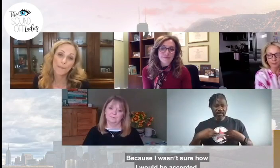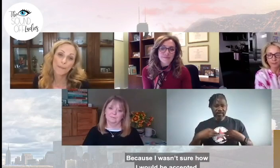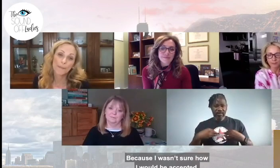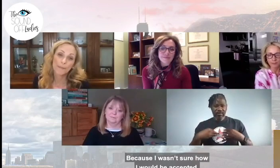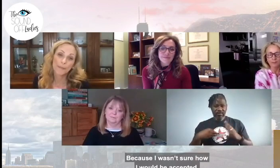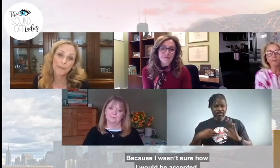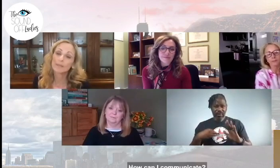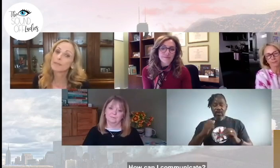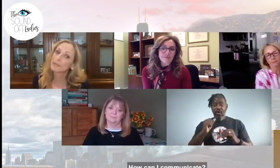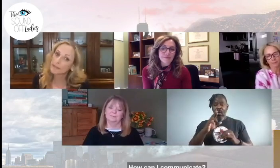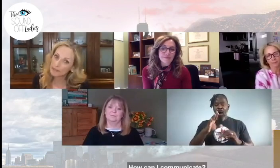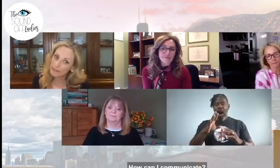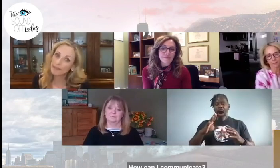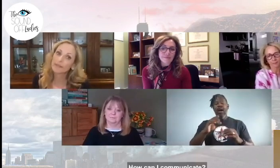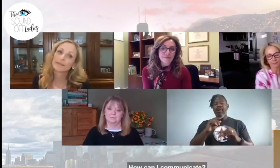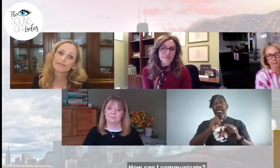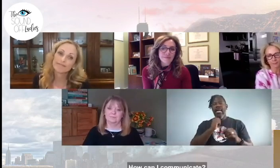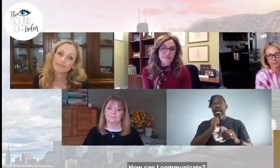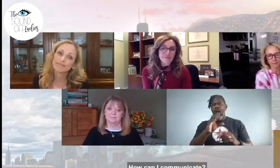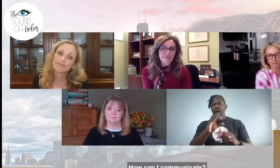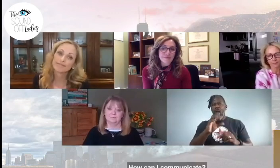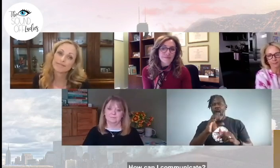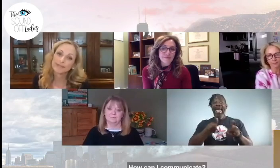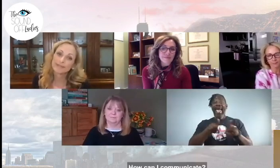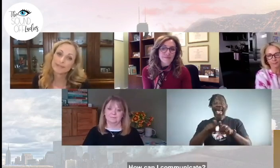I didn't know how I was going to be accepted.